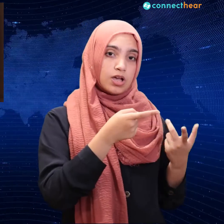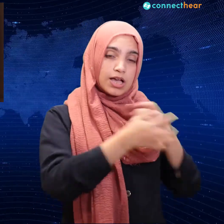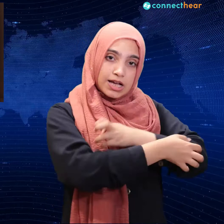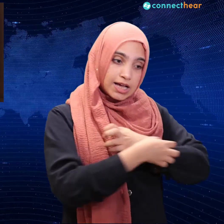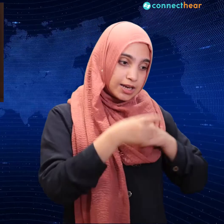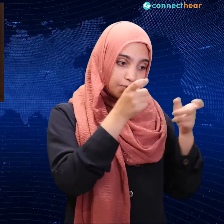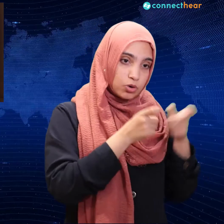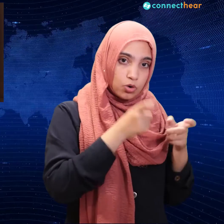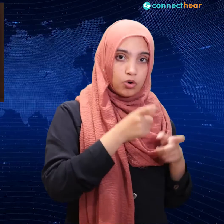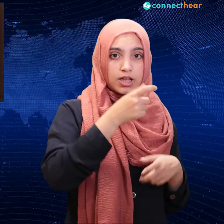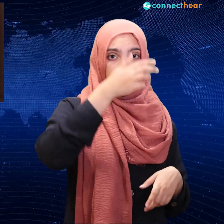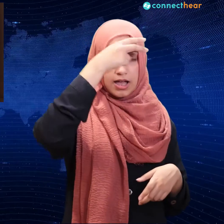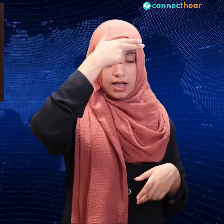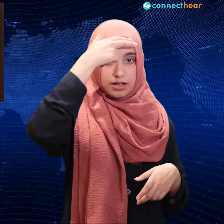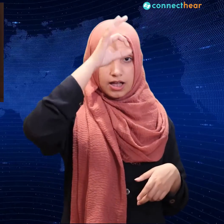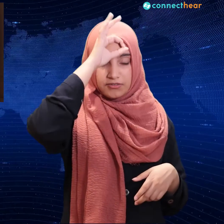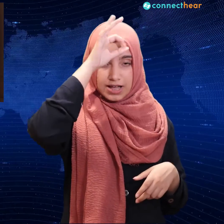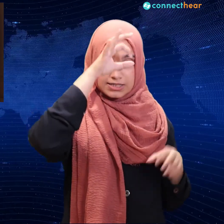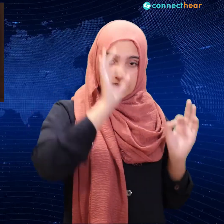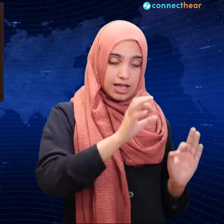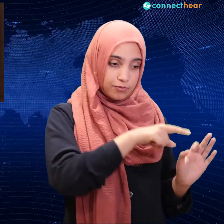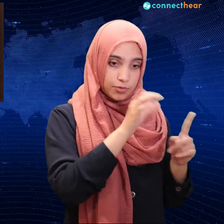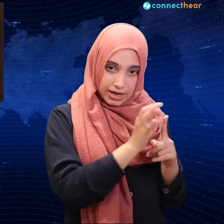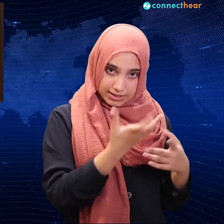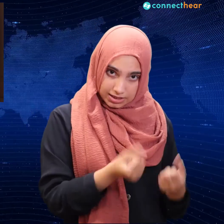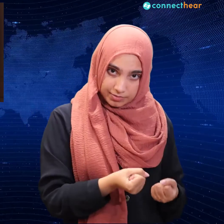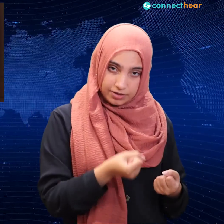have 3 million refugees in Pakistan. Our